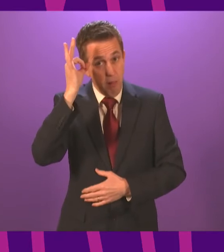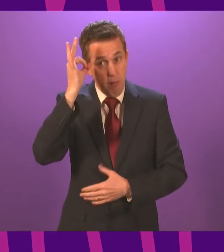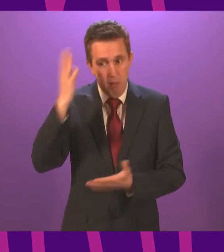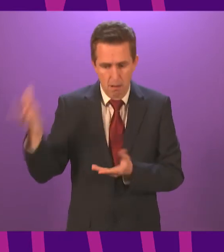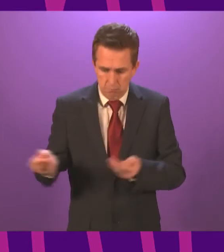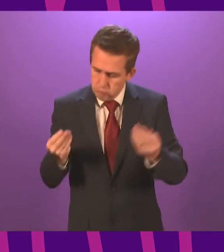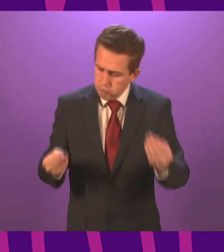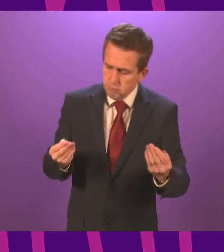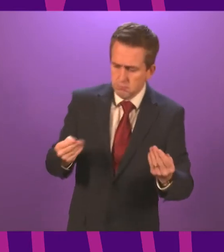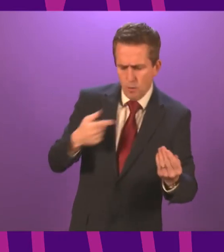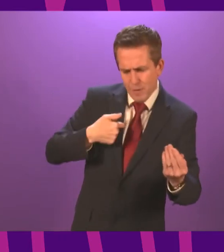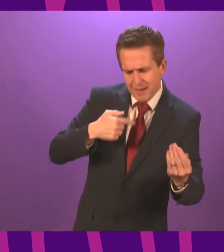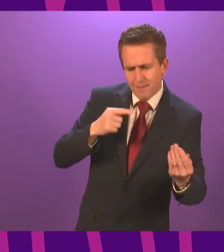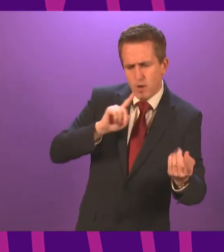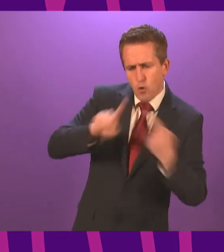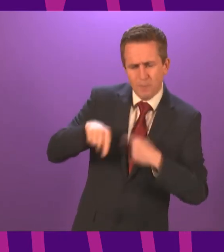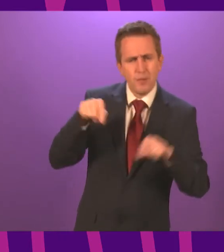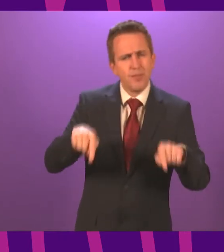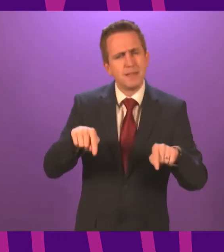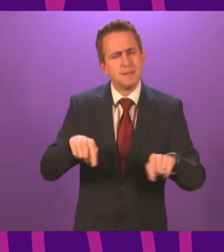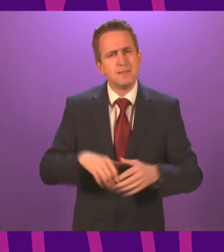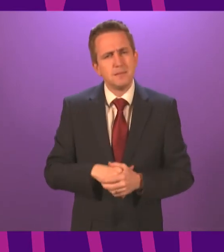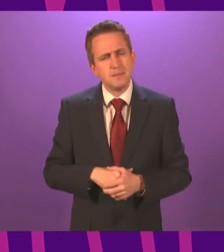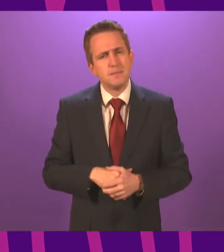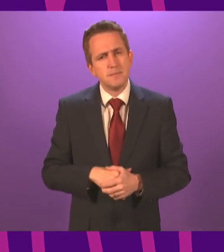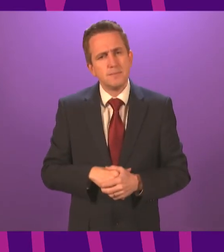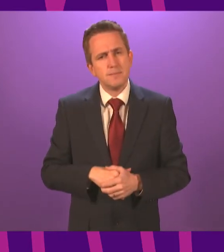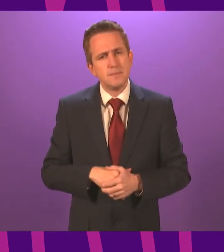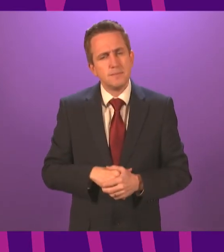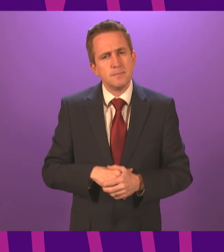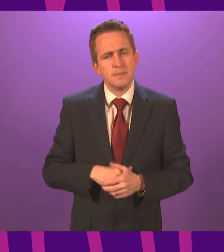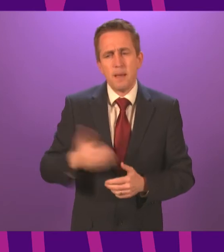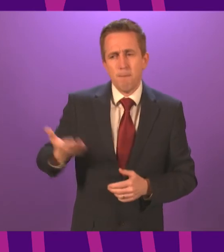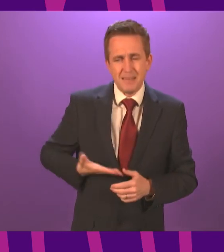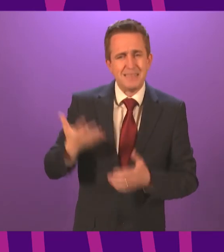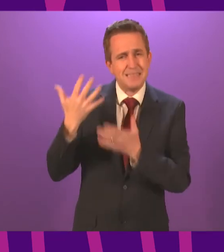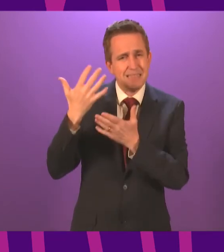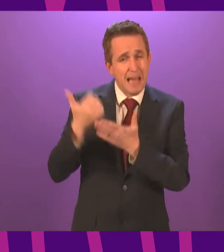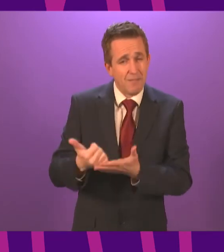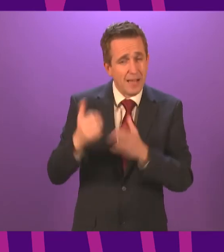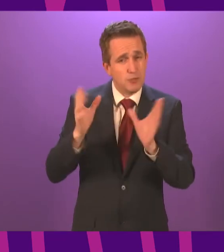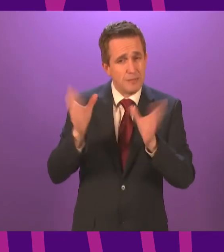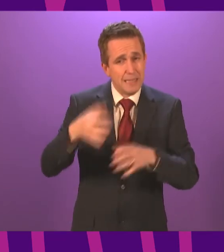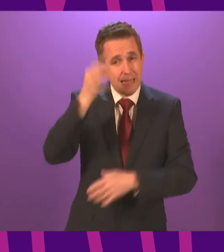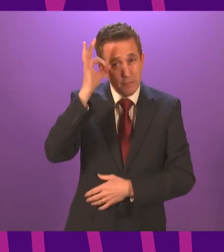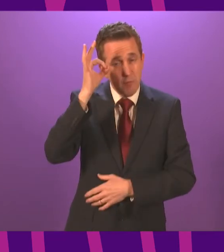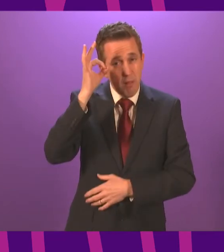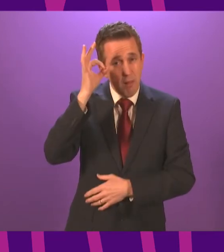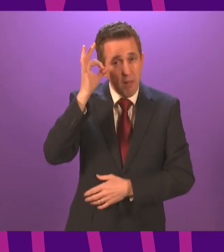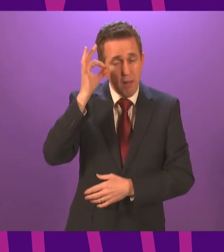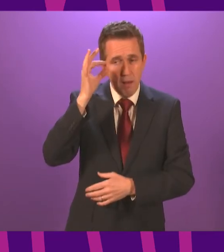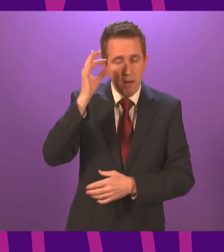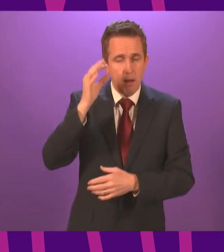before, because it does seem to me that their desire in this Business Advisory Council is not for a group which will advise on